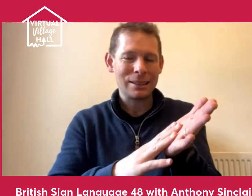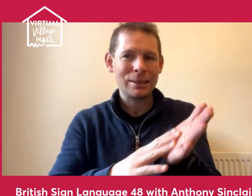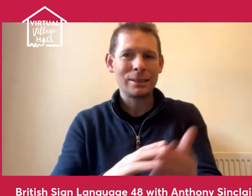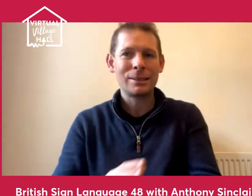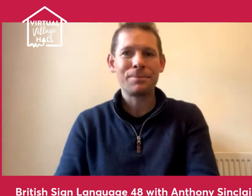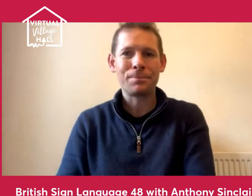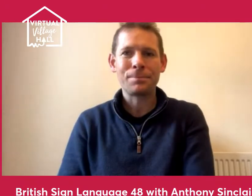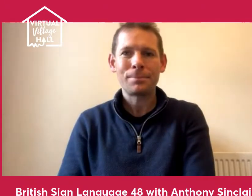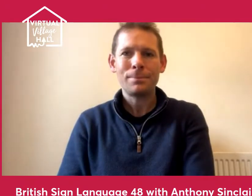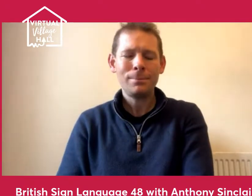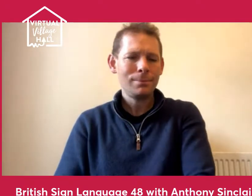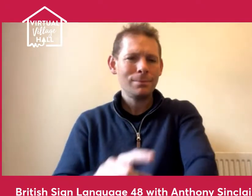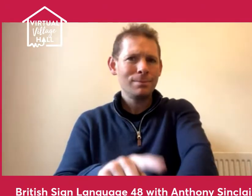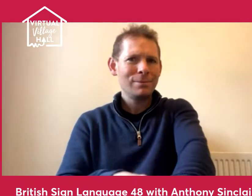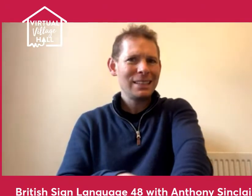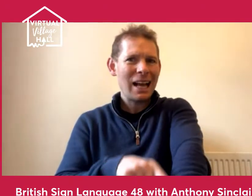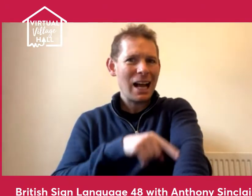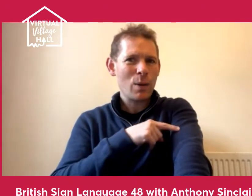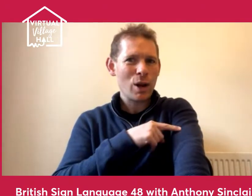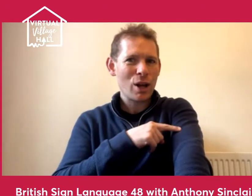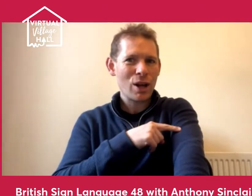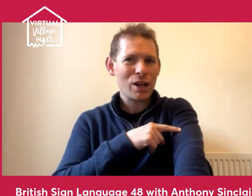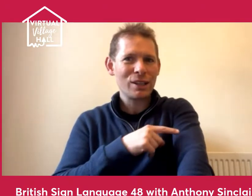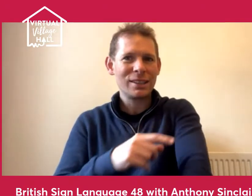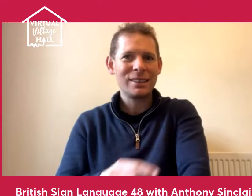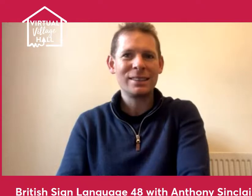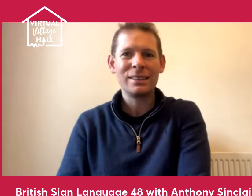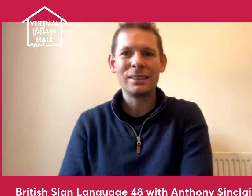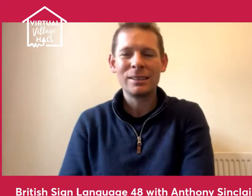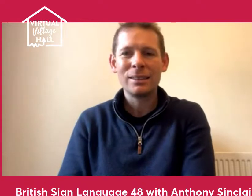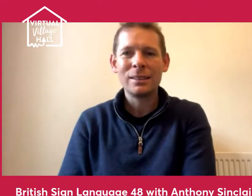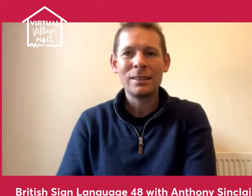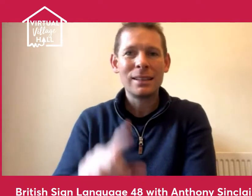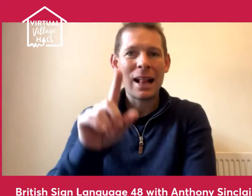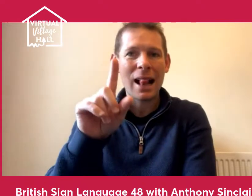It's 10 minutes. How long?